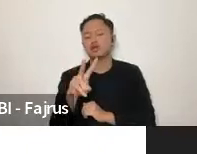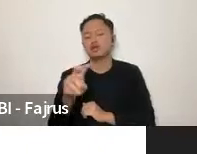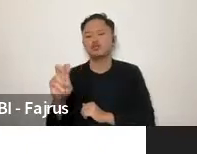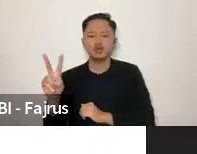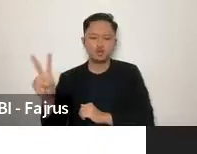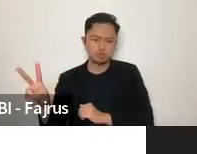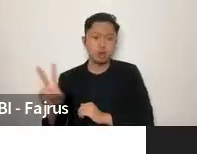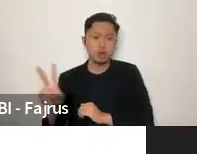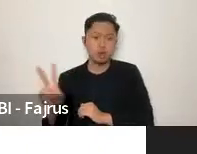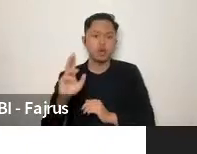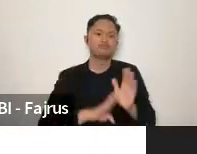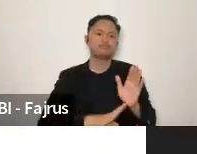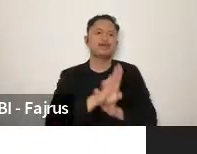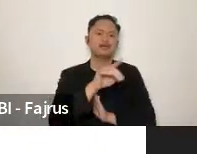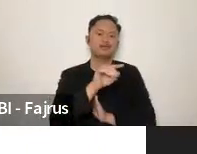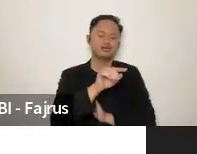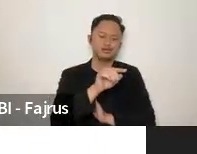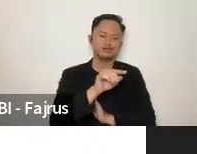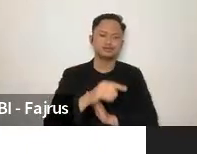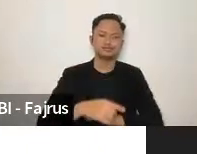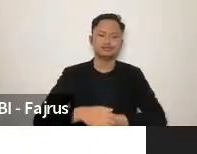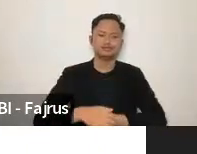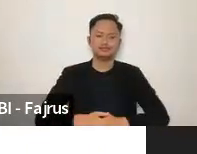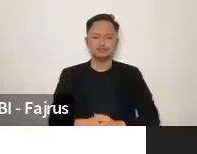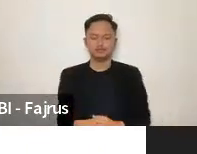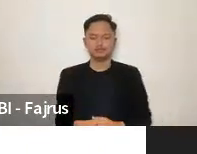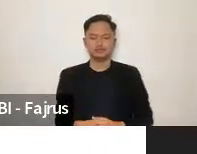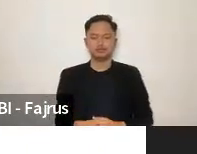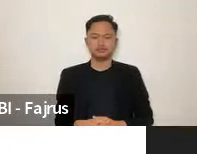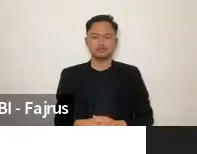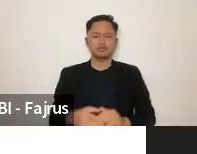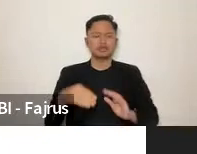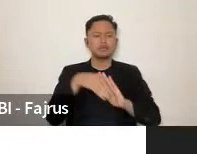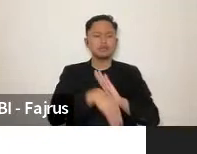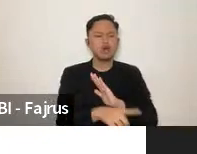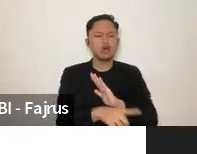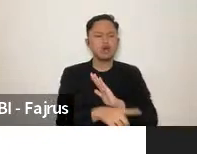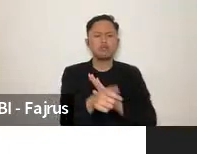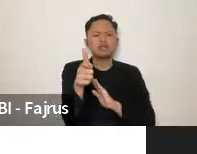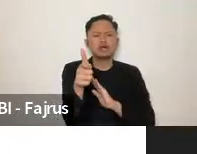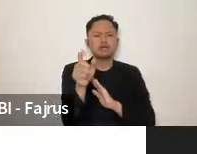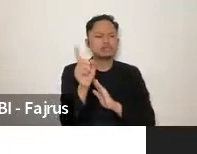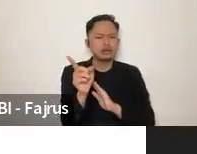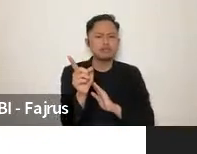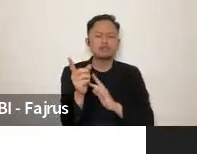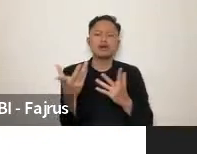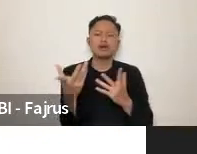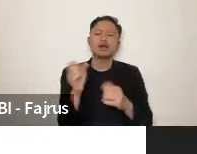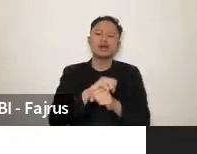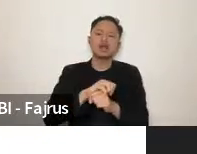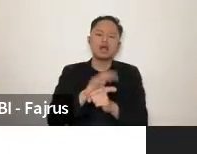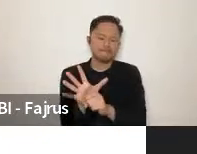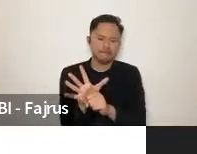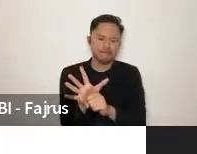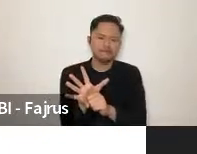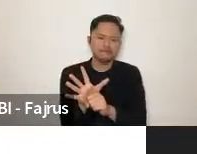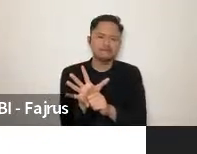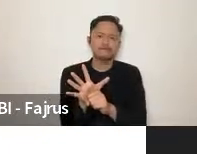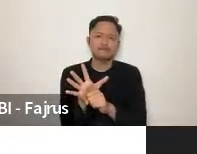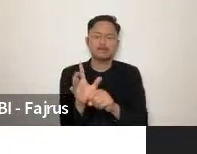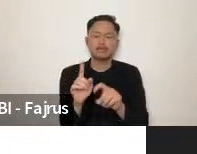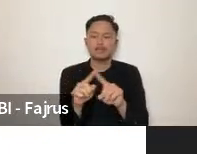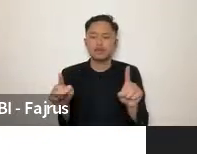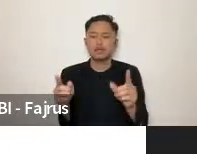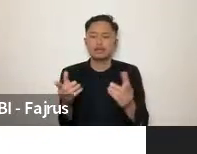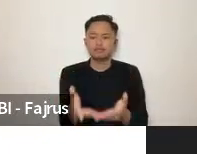decrease is mainly due to COVID but also to the fact that we've sort of divided up the incidences in a slightly different way. So that sort of